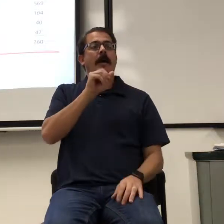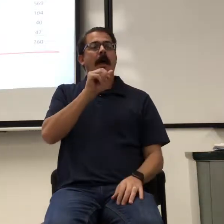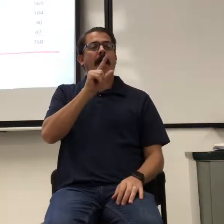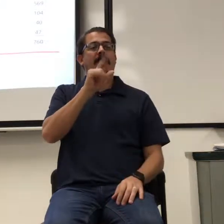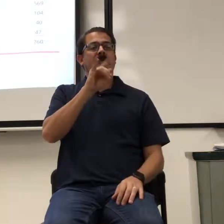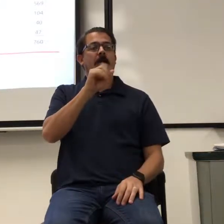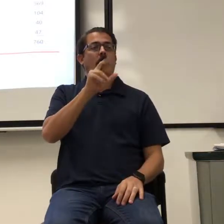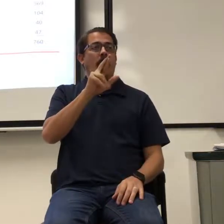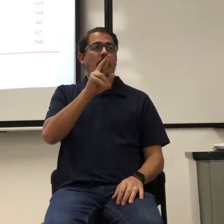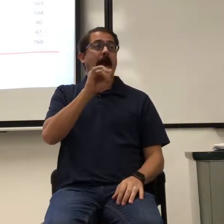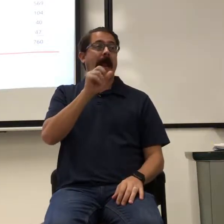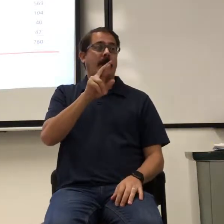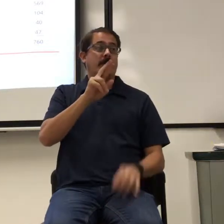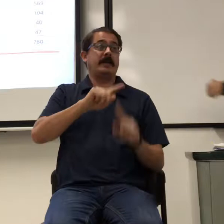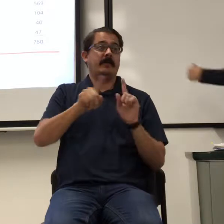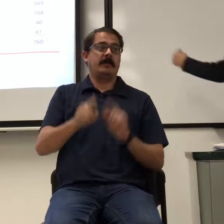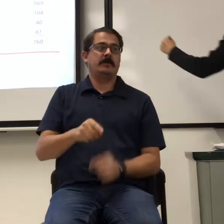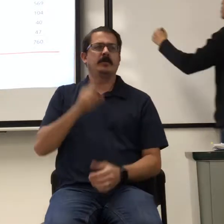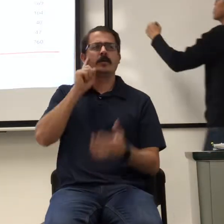table,